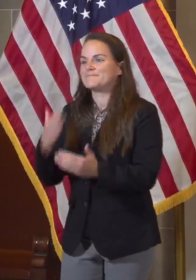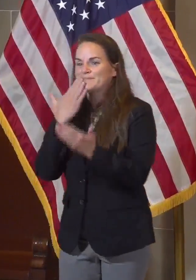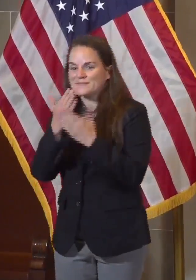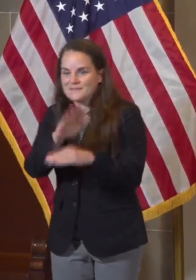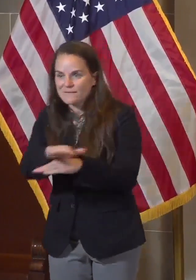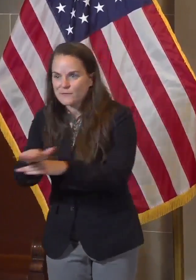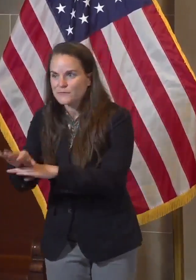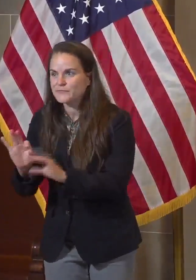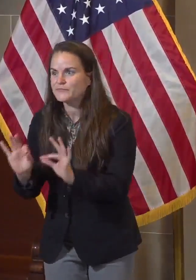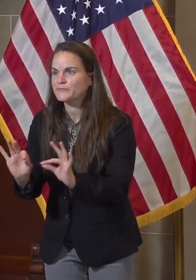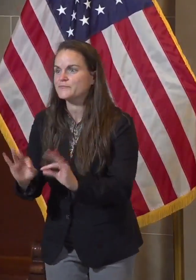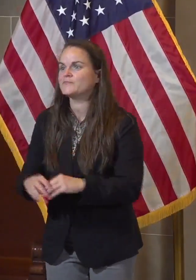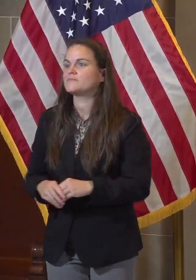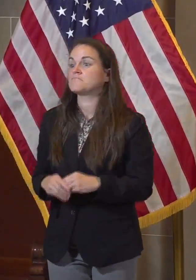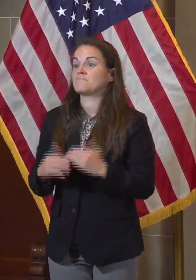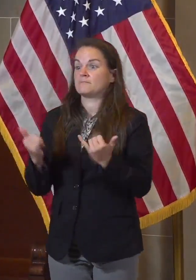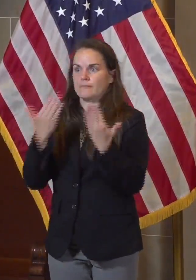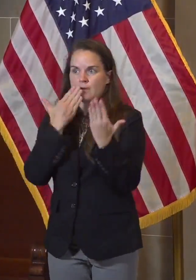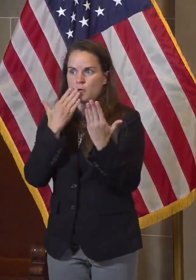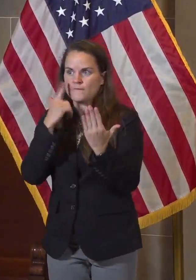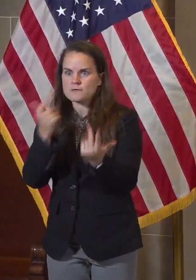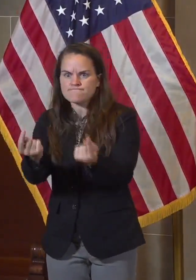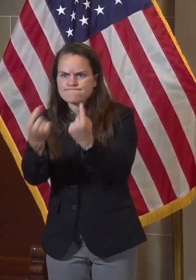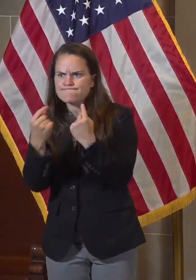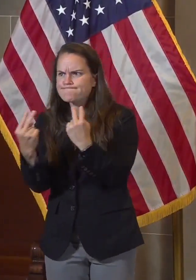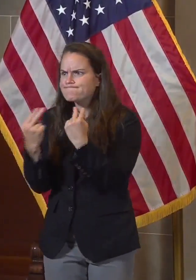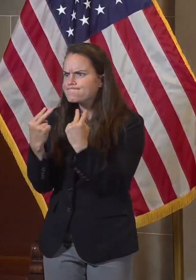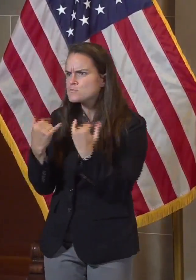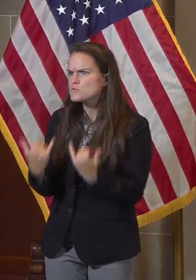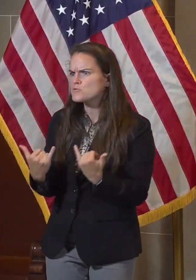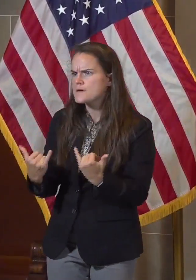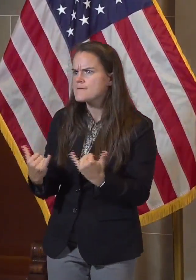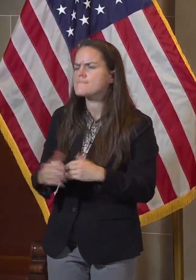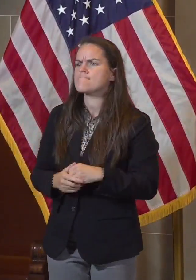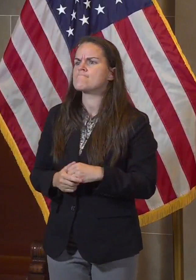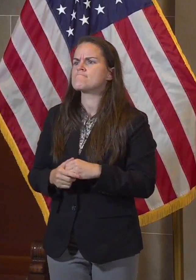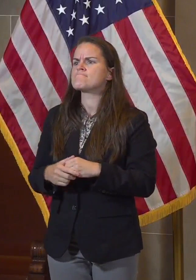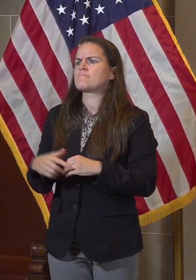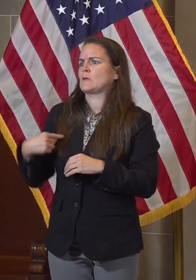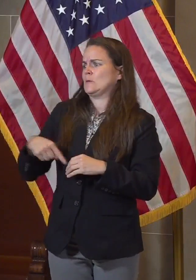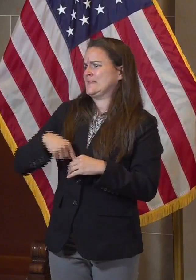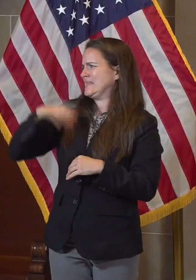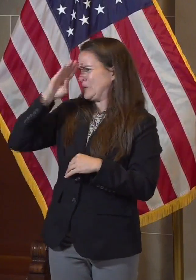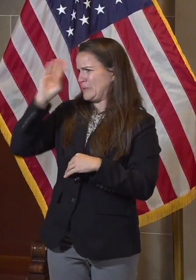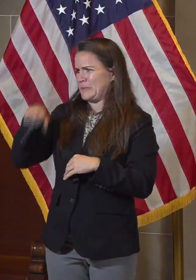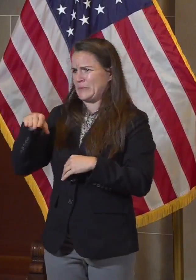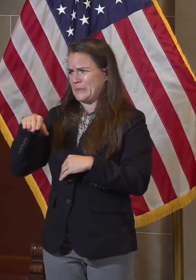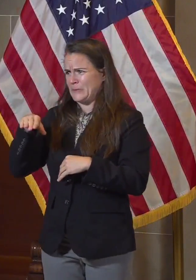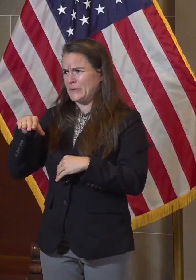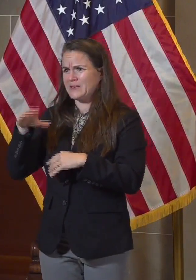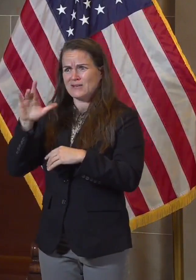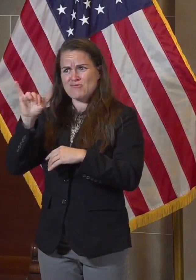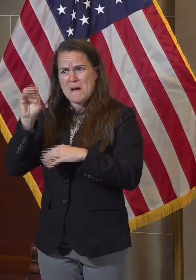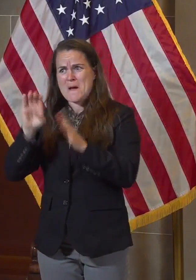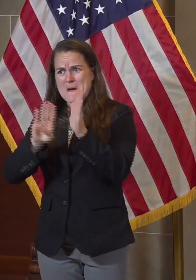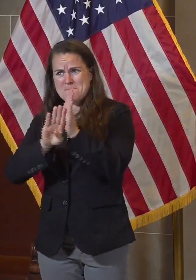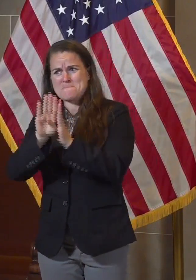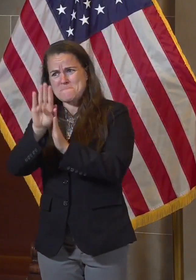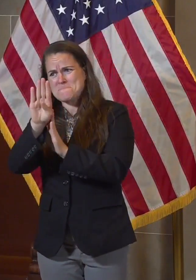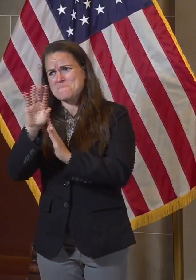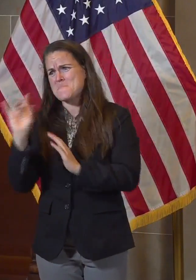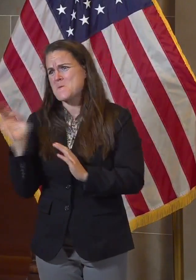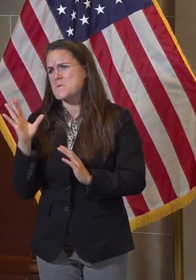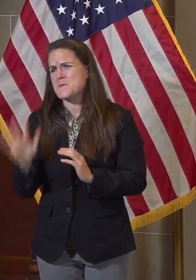Afternoon, and I want to thank everybody for being here today. As you know, crime rates have rapidly increased across our